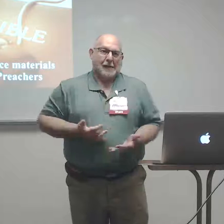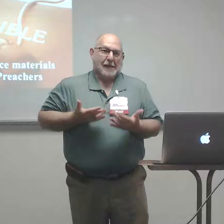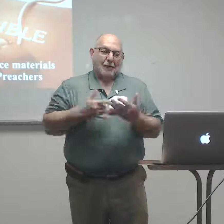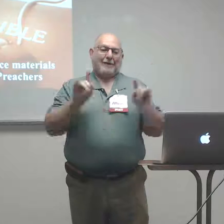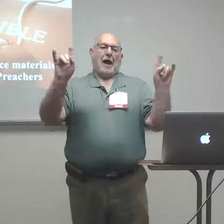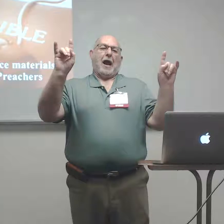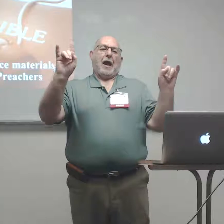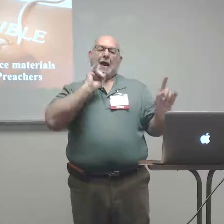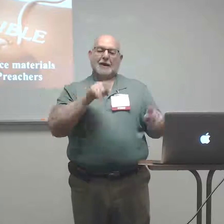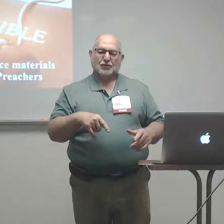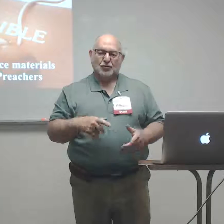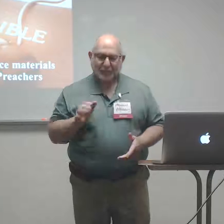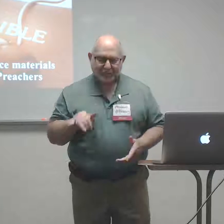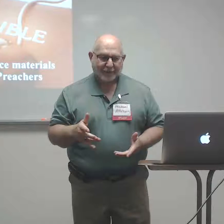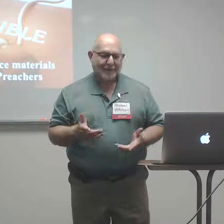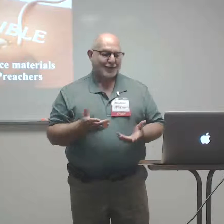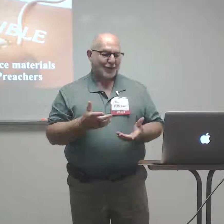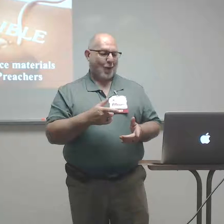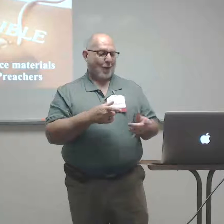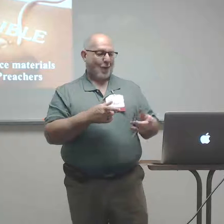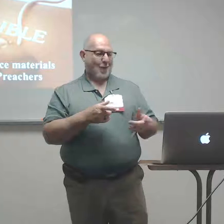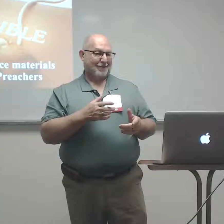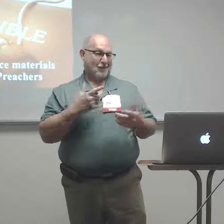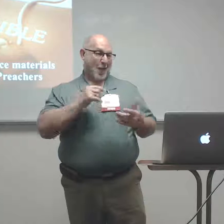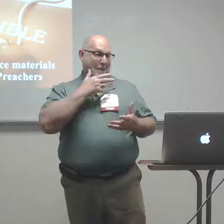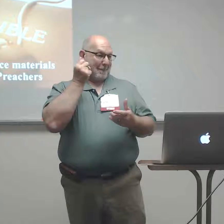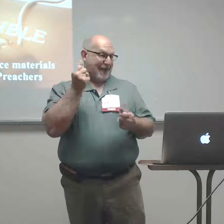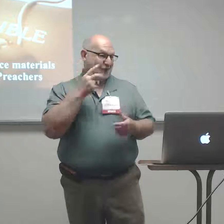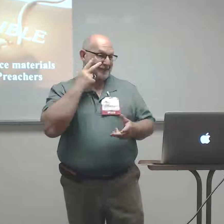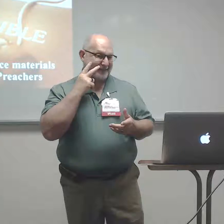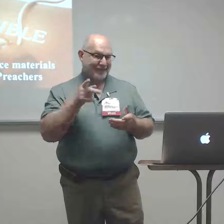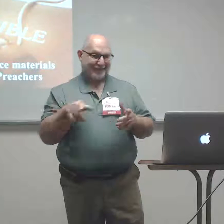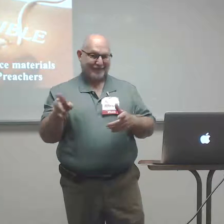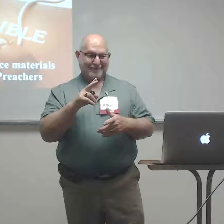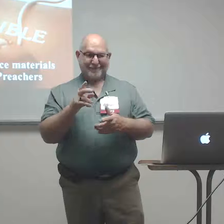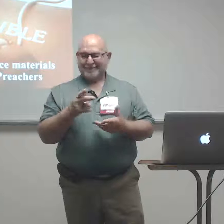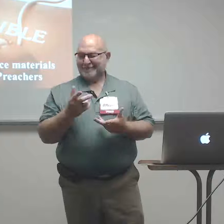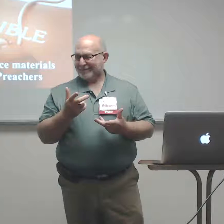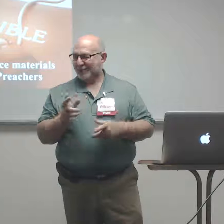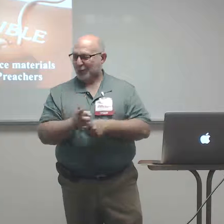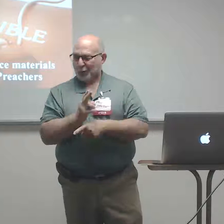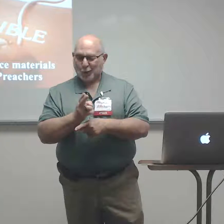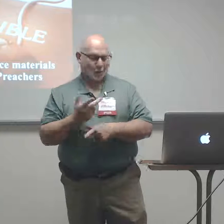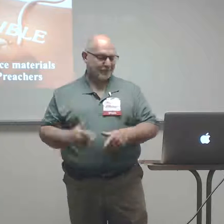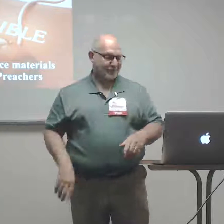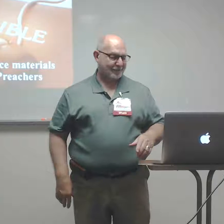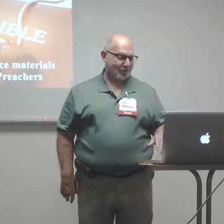Really, I have some. So, proper battery thing. Do.